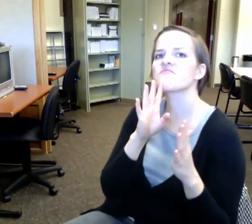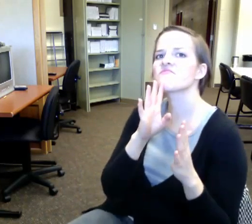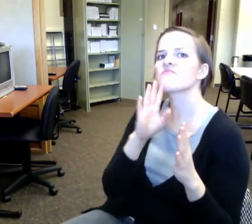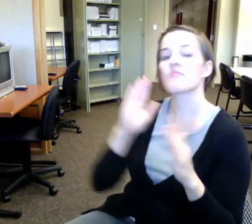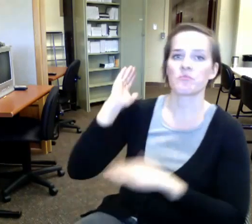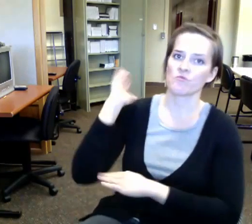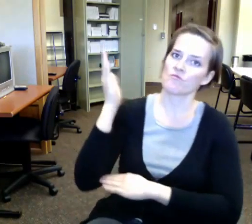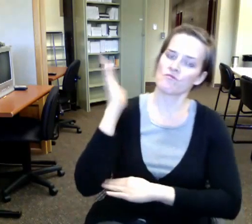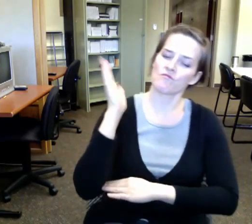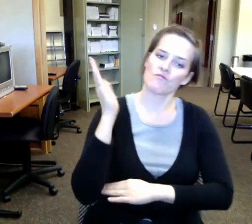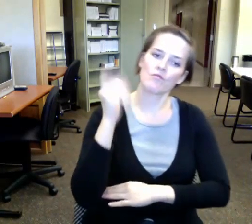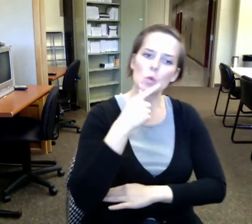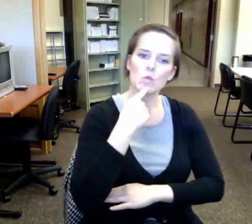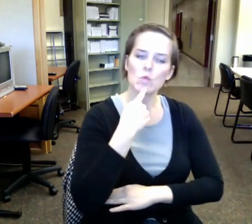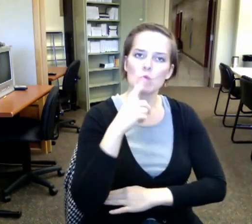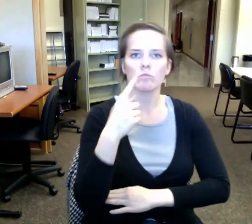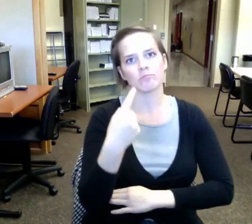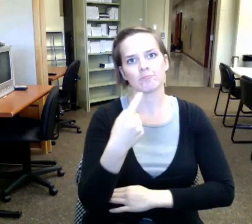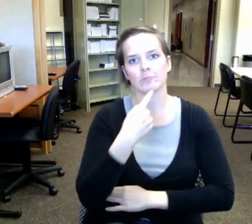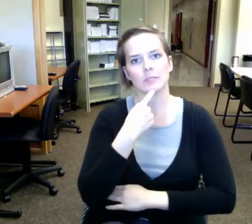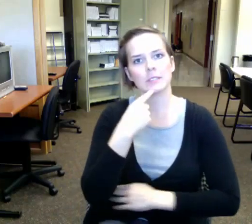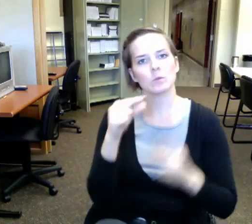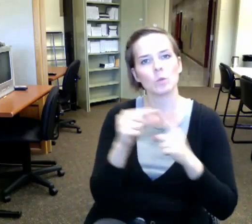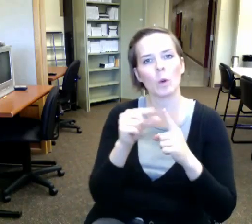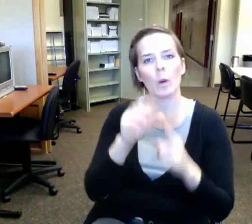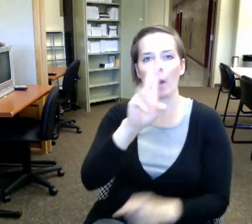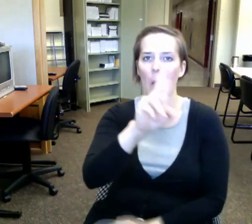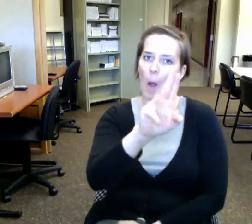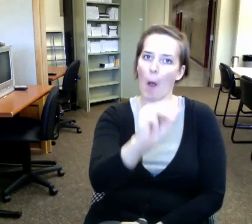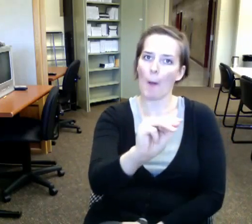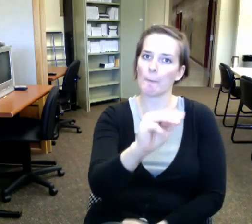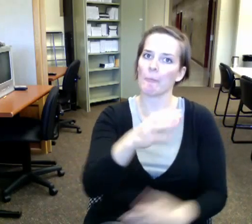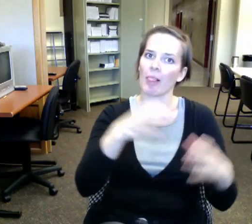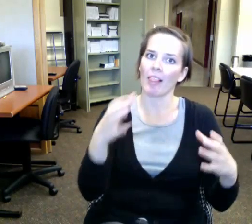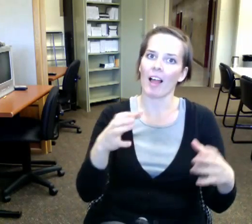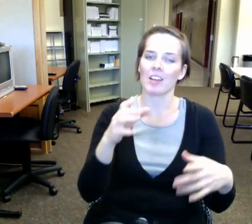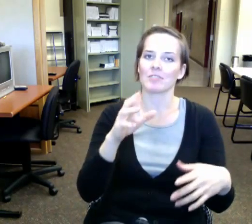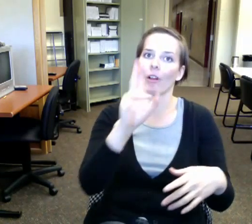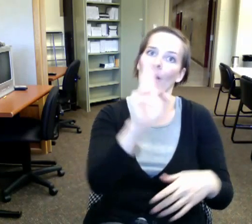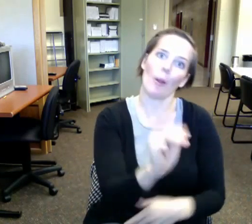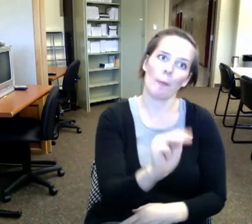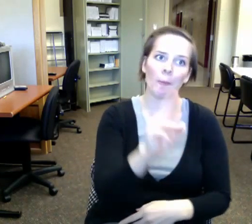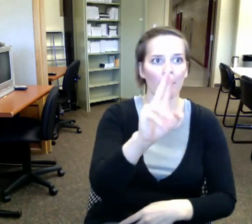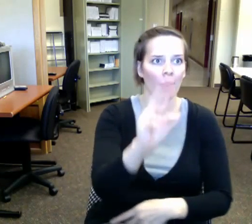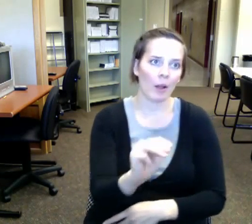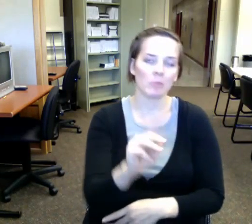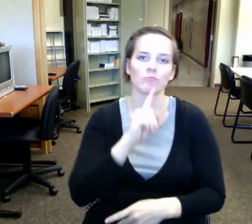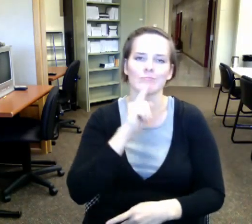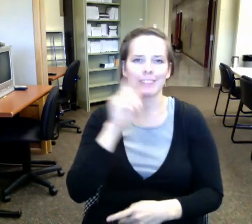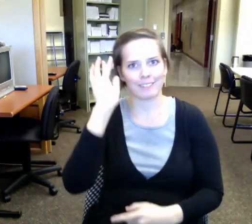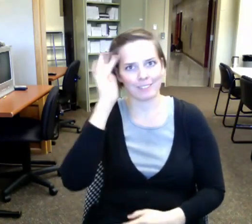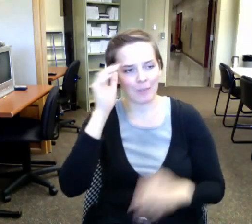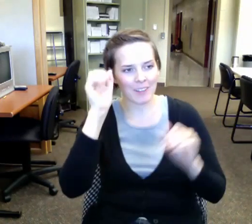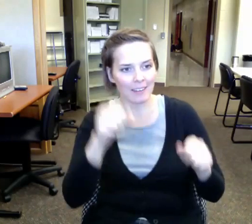lot? Pretty annoying, and sometimes you get so fixated with those ums that